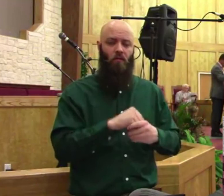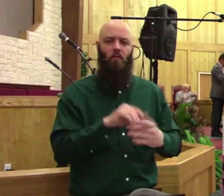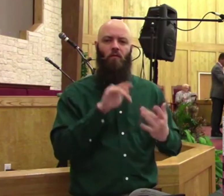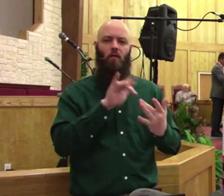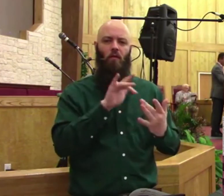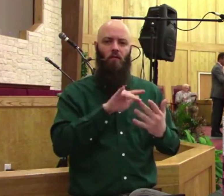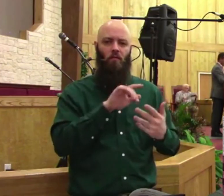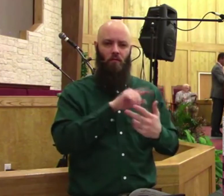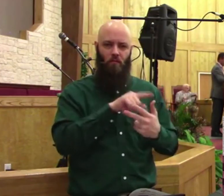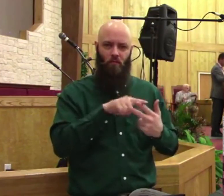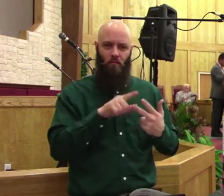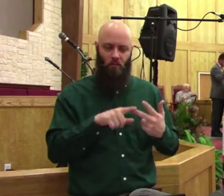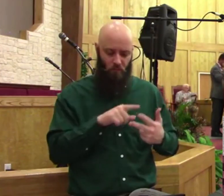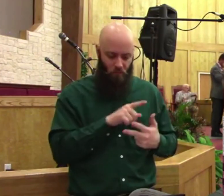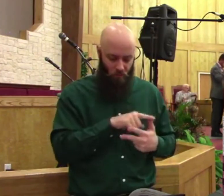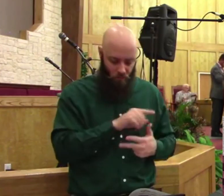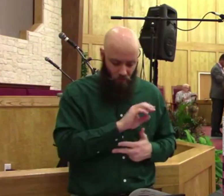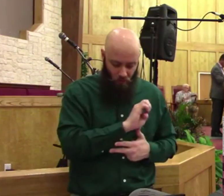Eric,